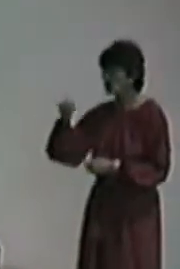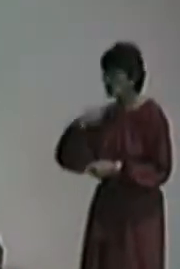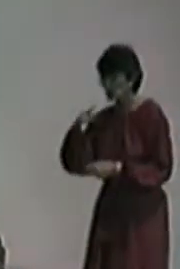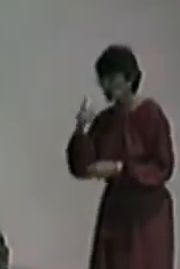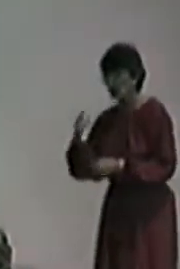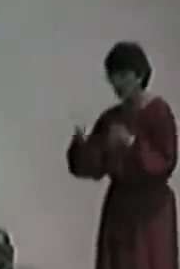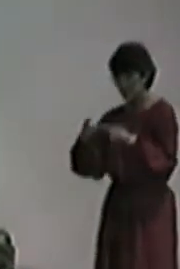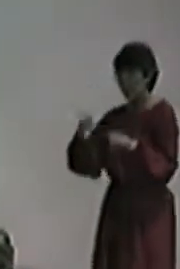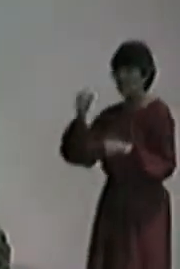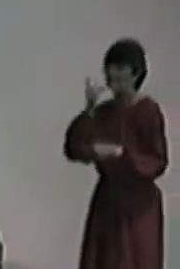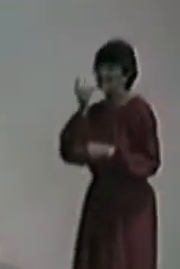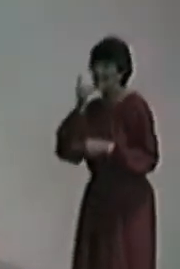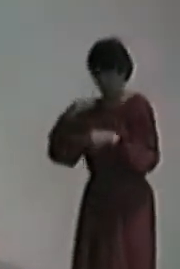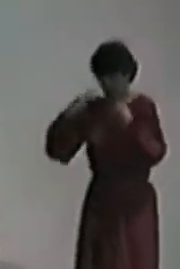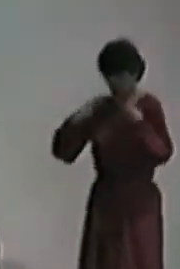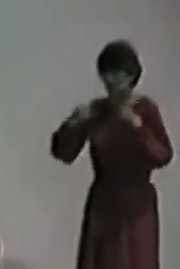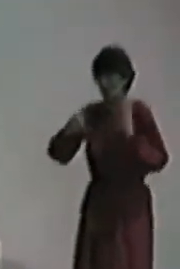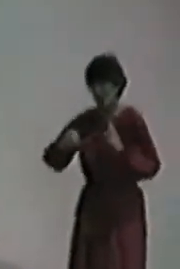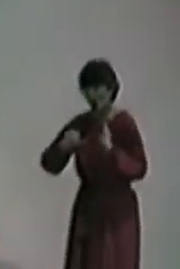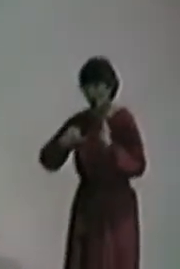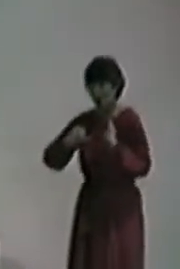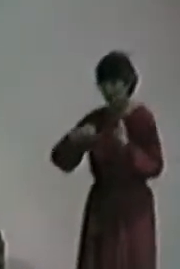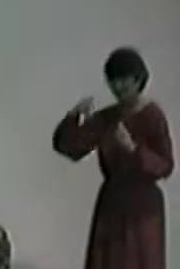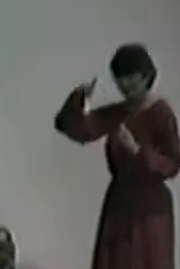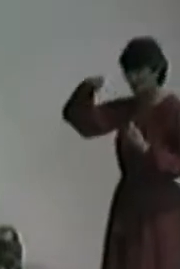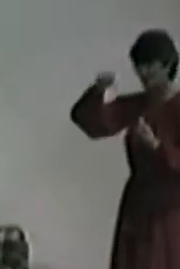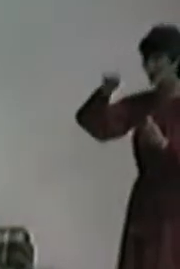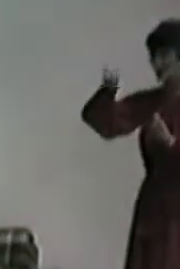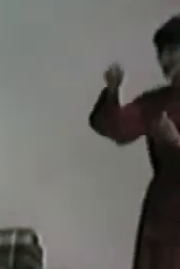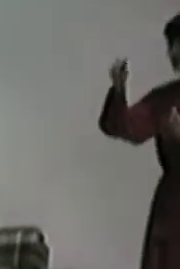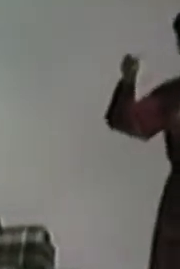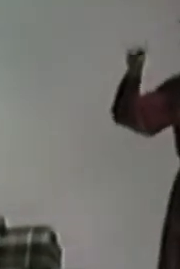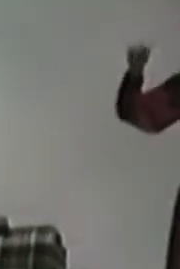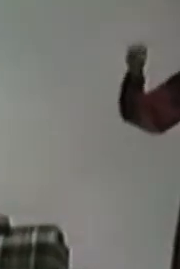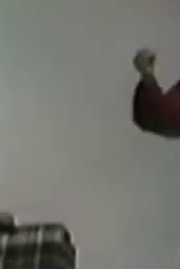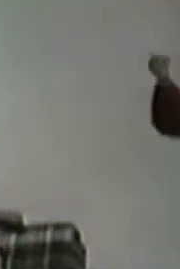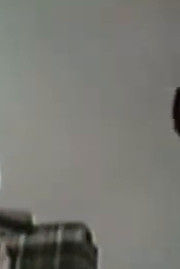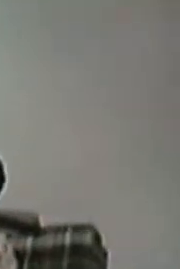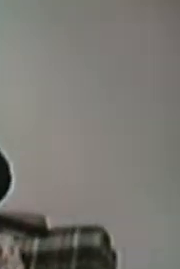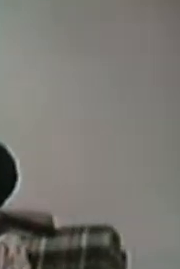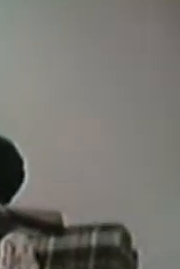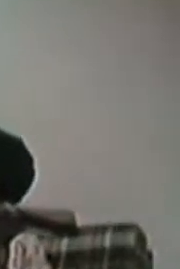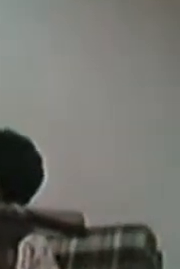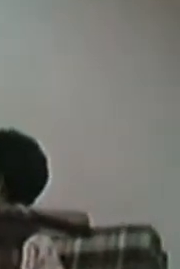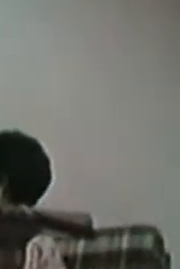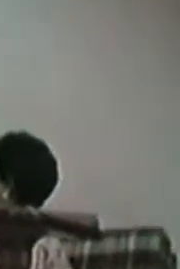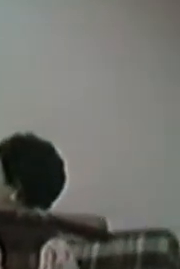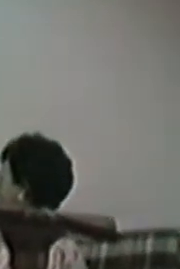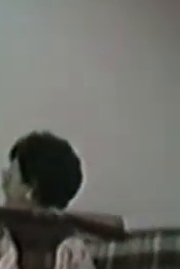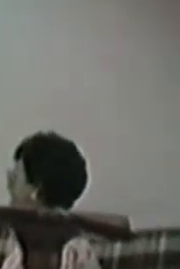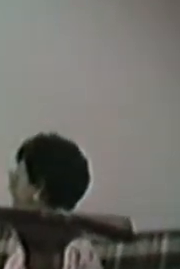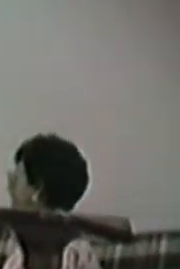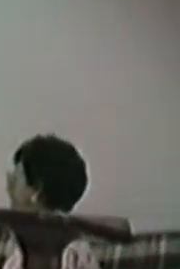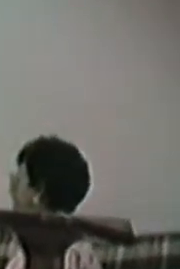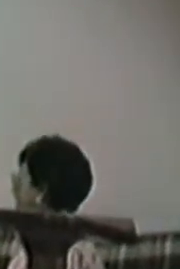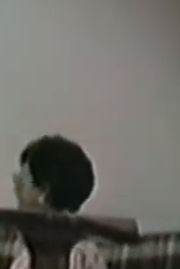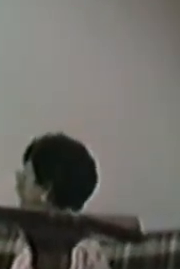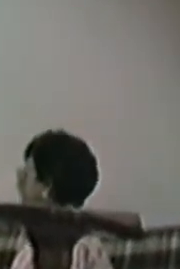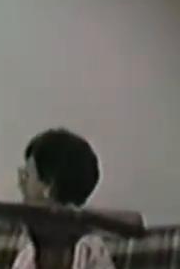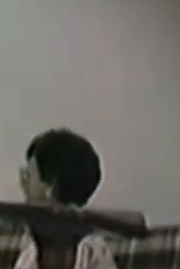Don't it sleeps in it? Or slept in around the body? She probably don't at home. She probably don't at home. She probably though. But,